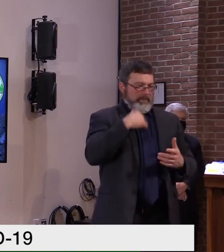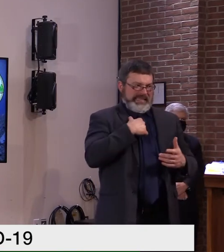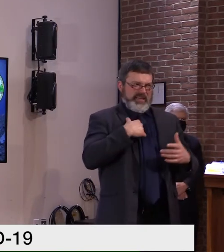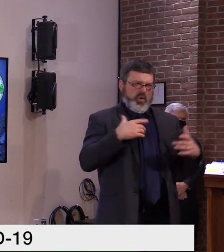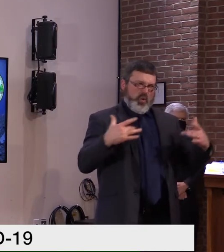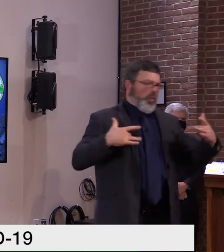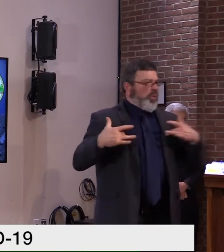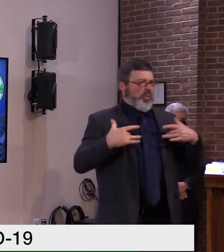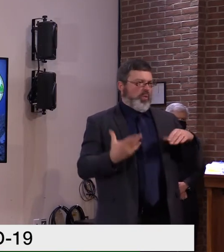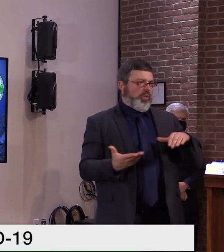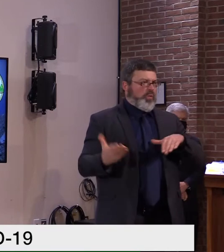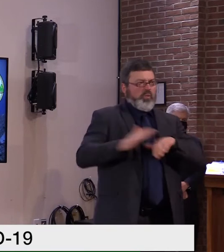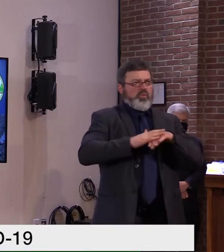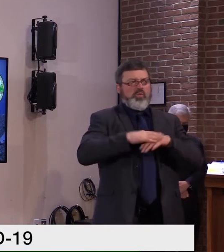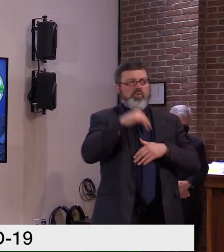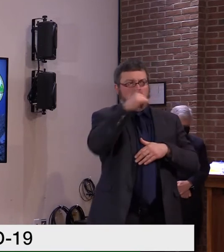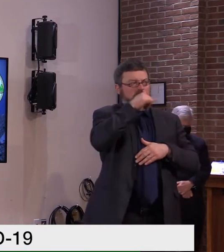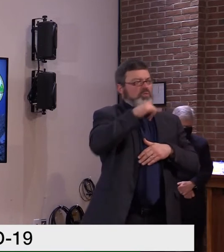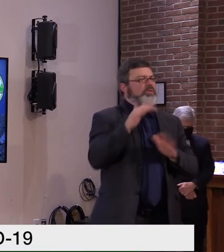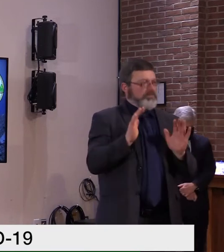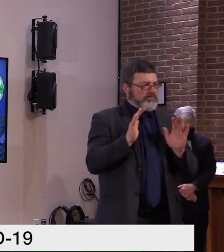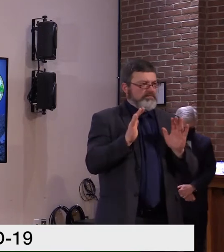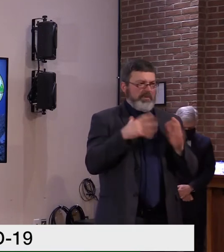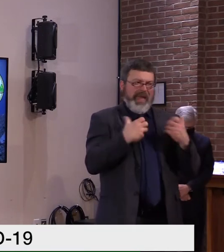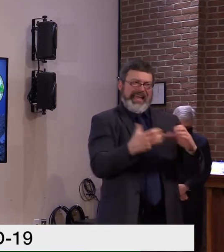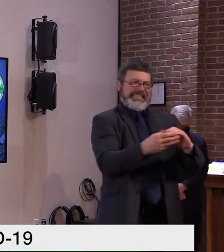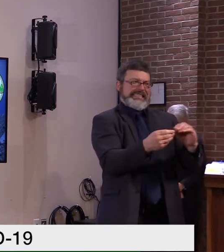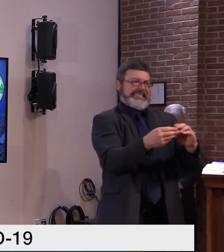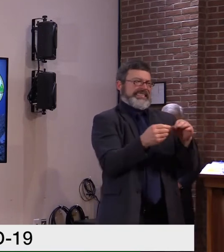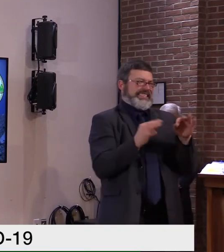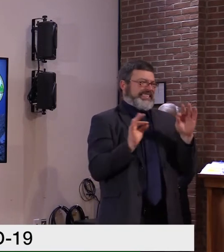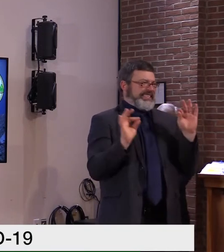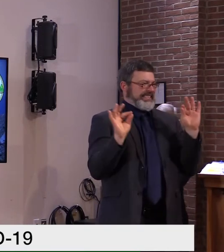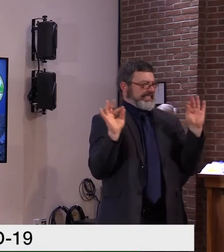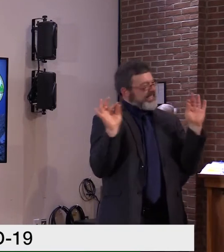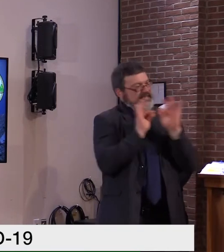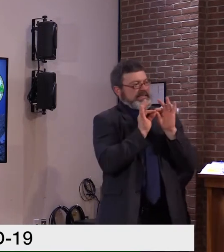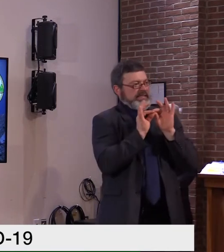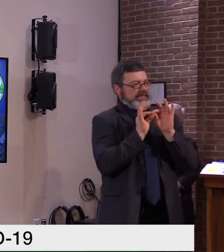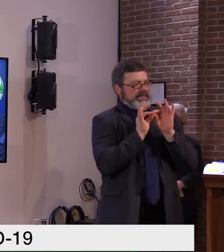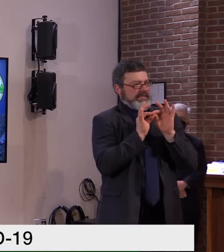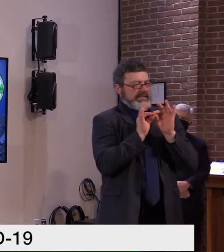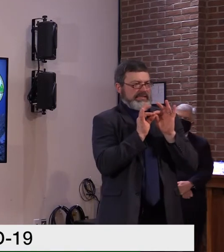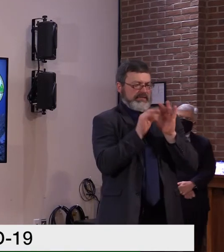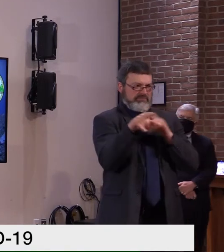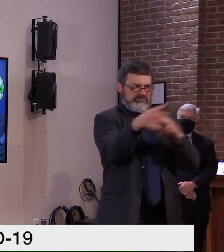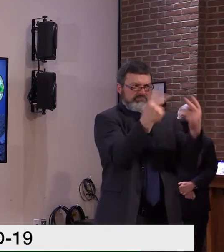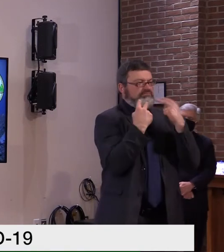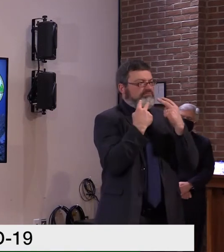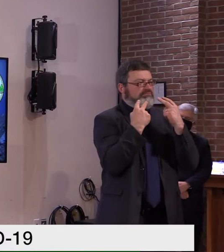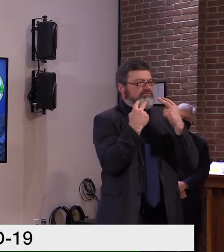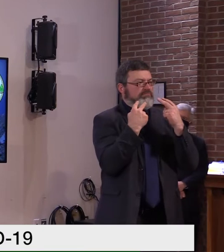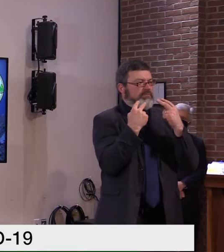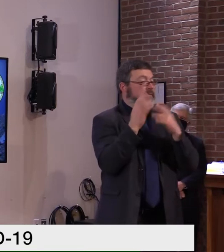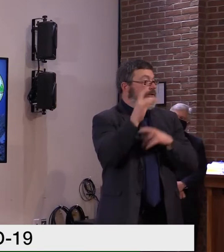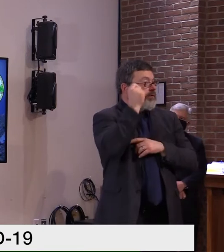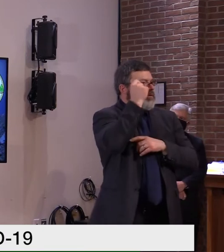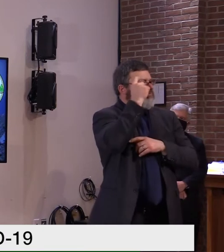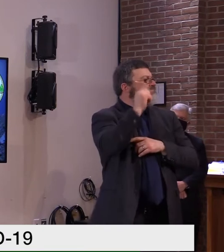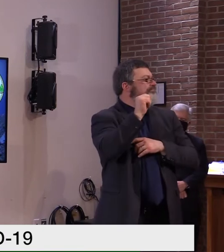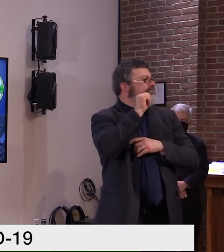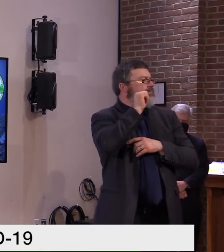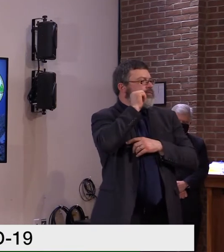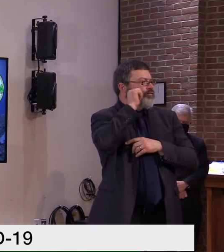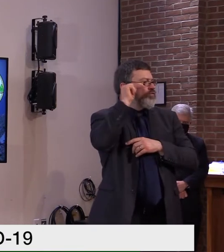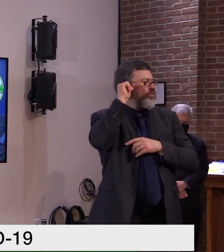My concerns have only become more magnified in the ensuing days. As of yesterday, not only were